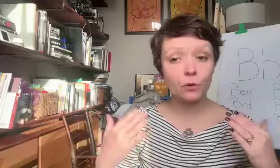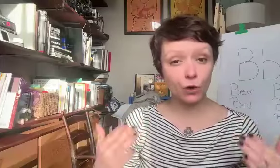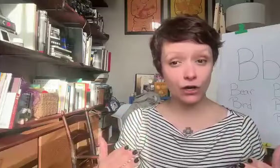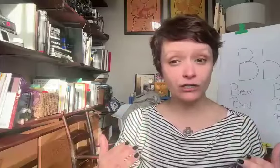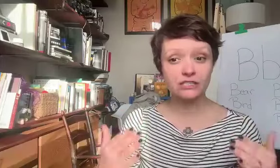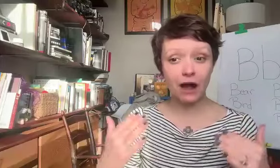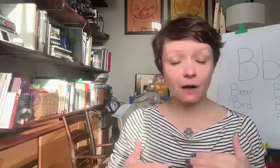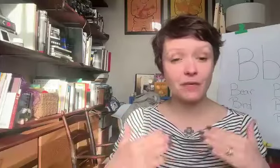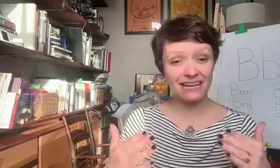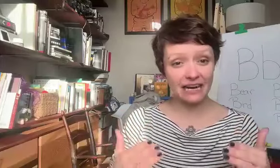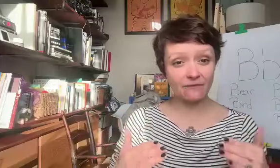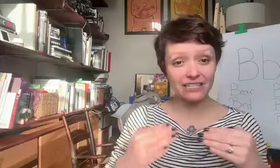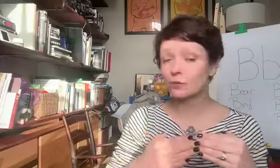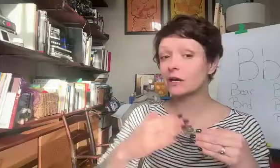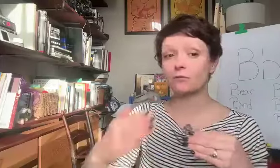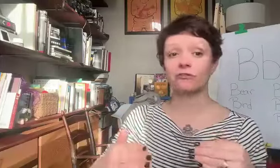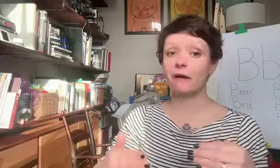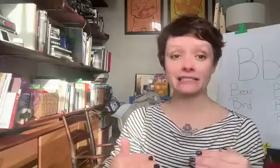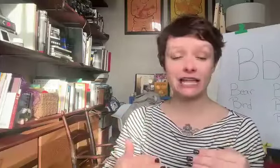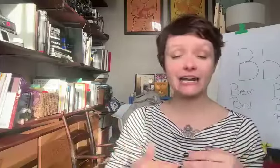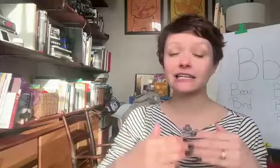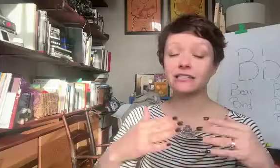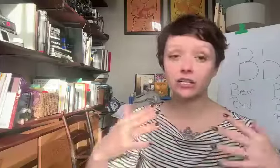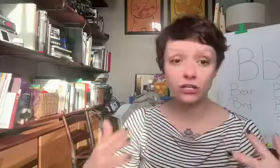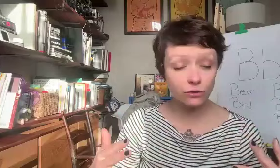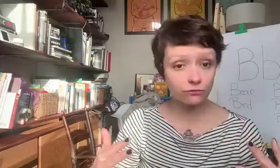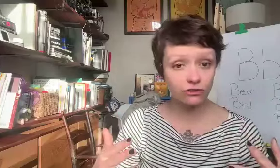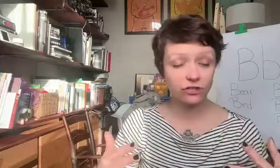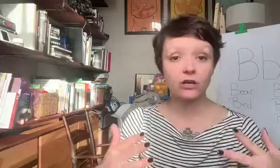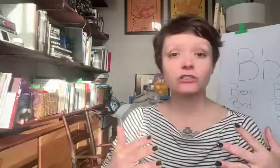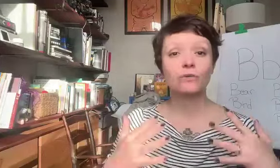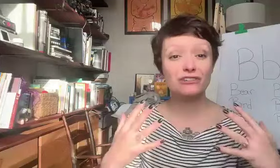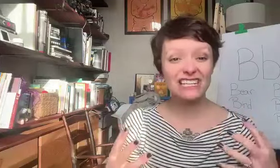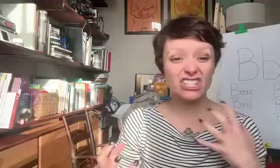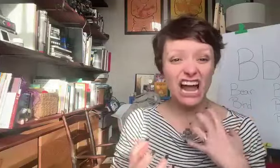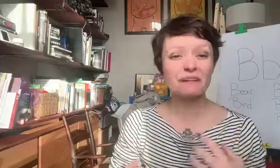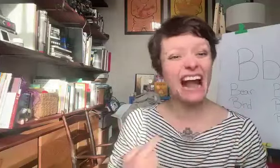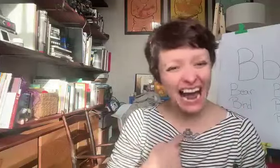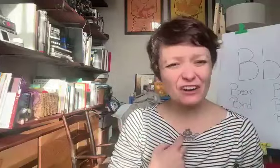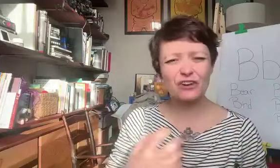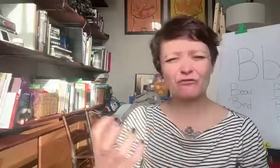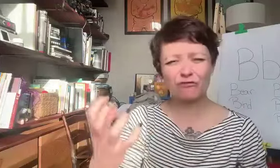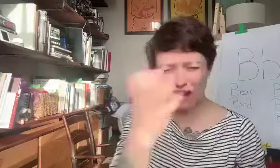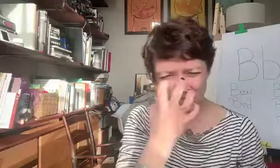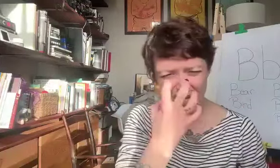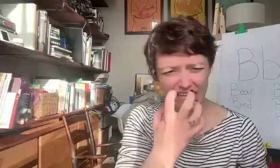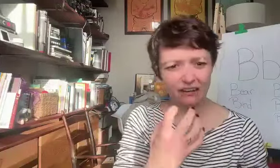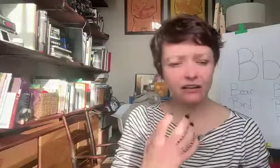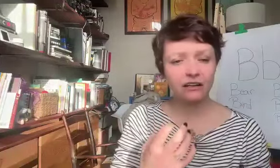the words to help them identify so we can move past that is huge. So when you see a child be like, I know you're frustrated,